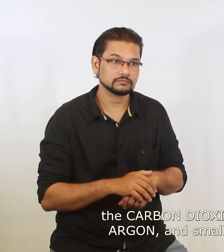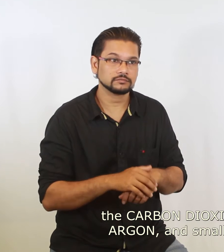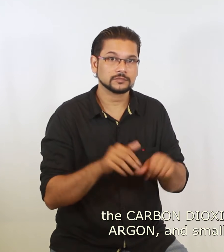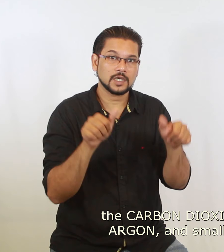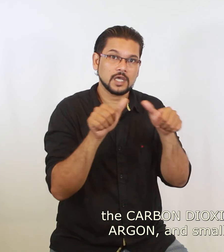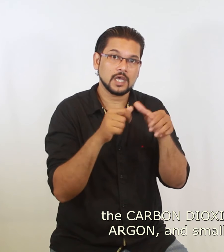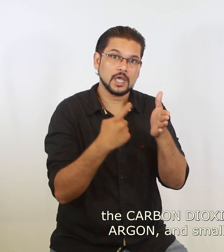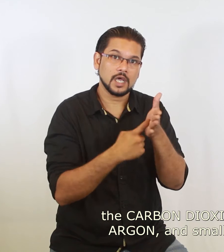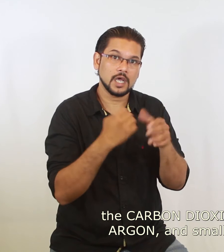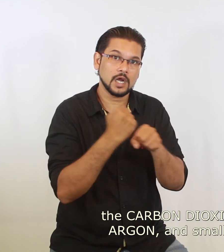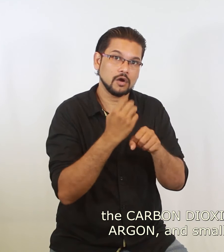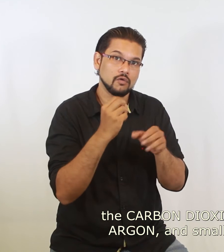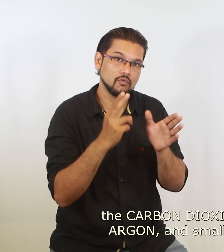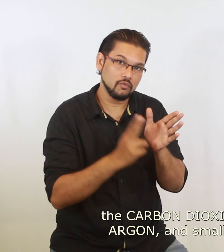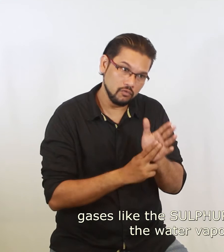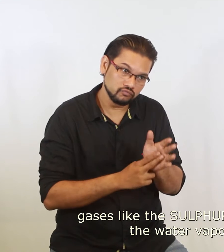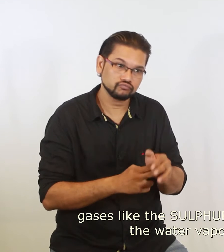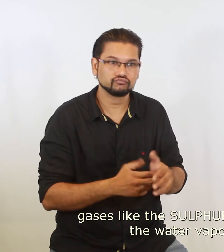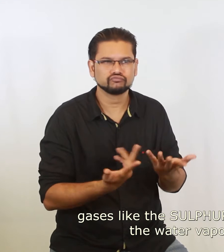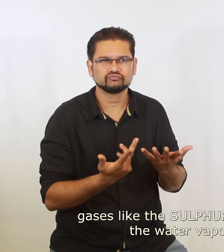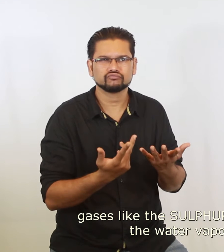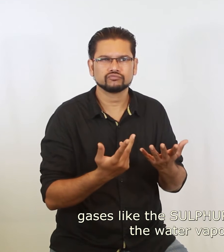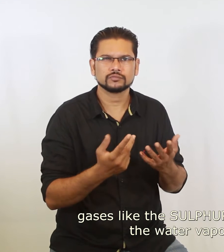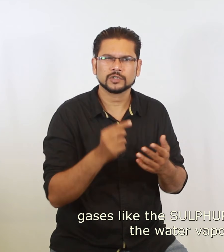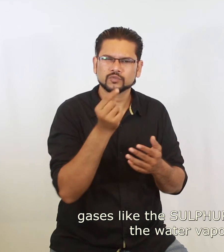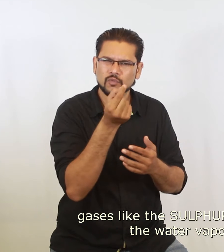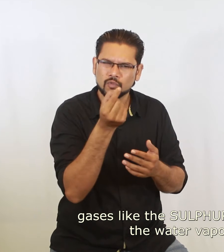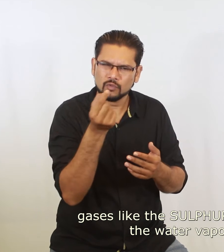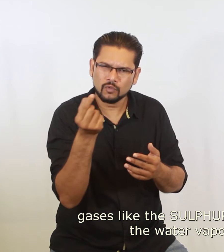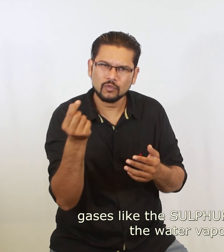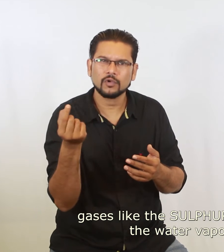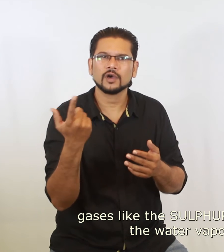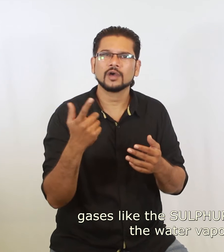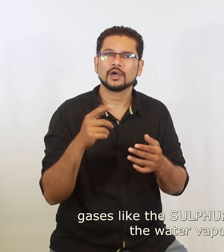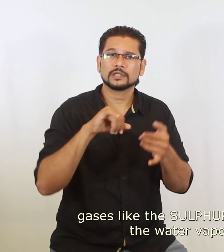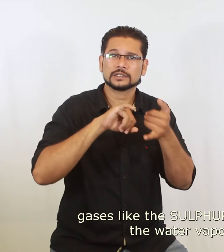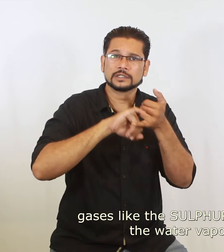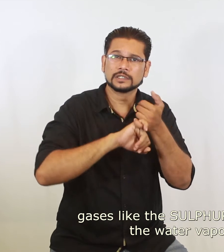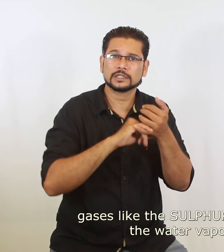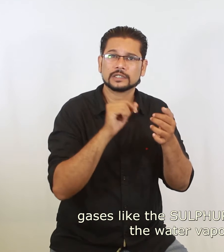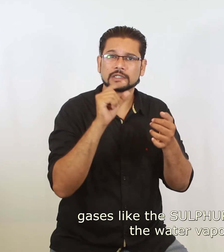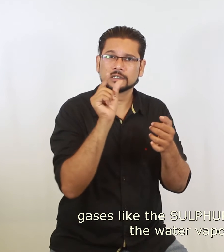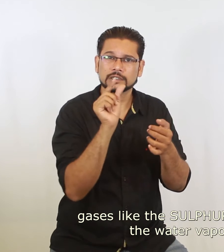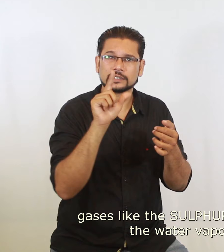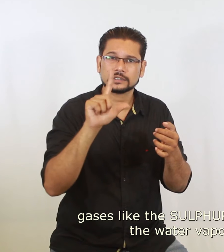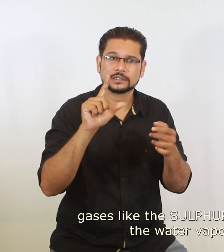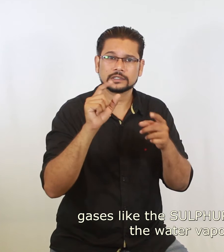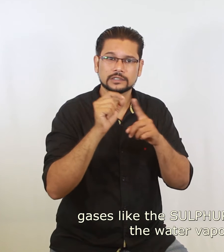the argon, and small other gases like the sulfur dioxide, the